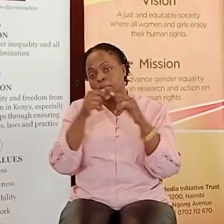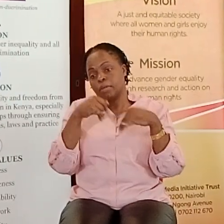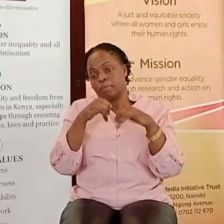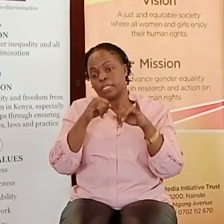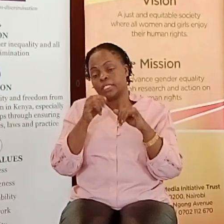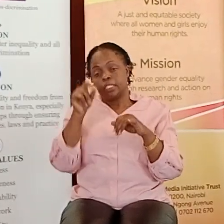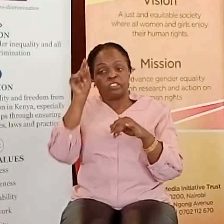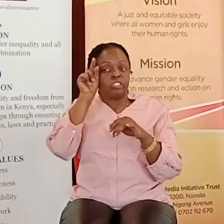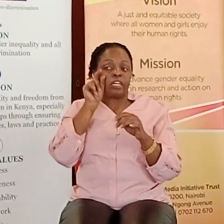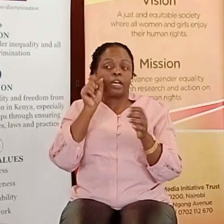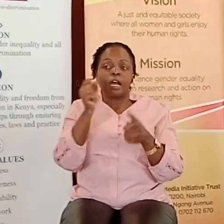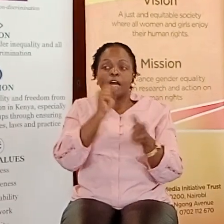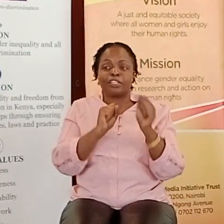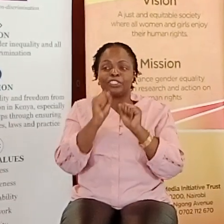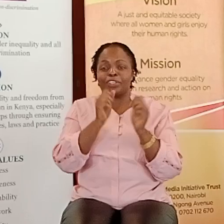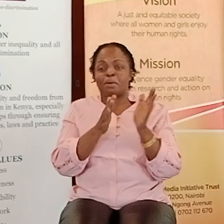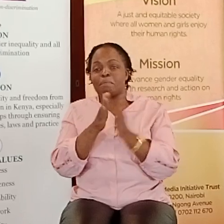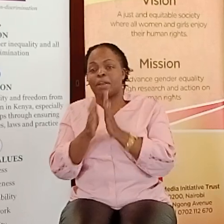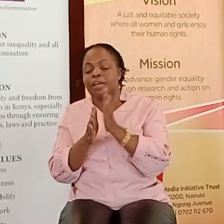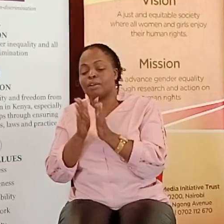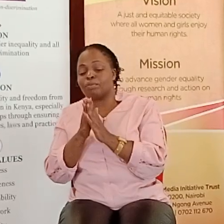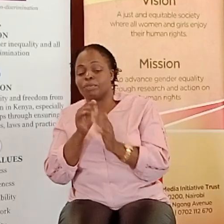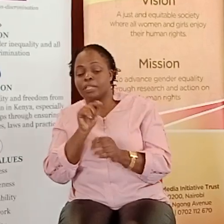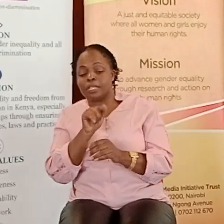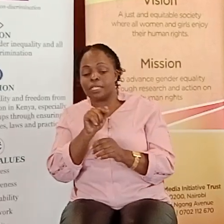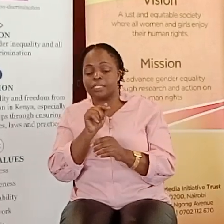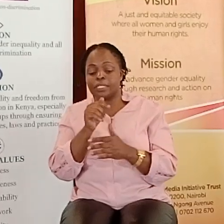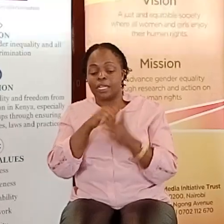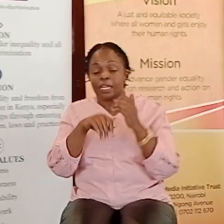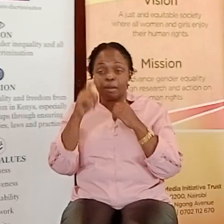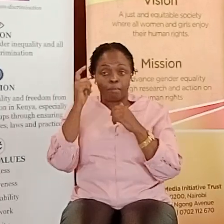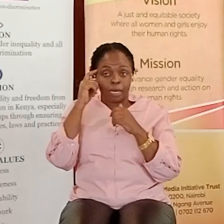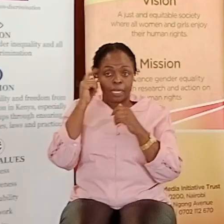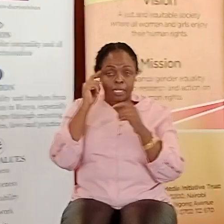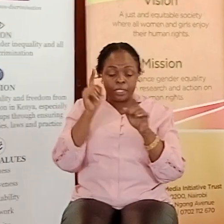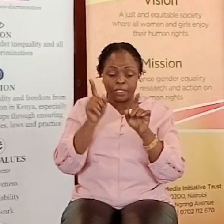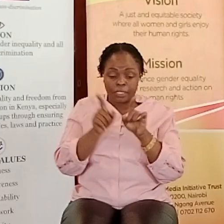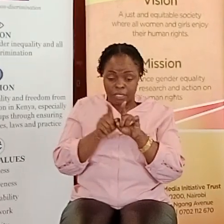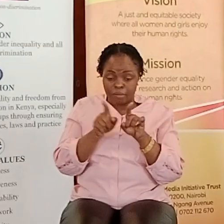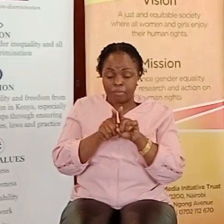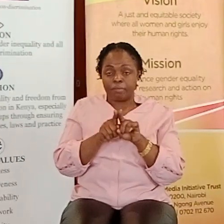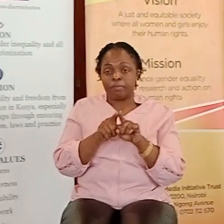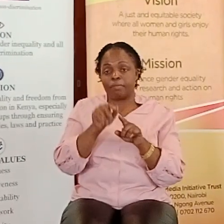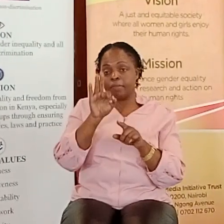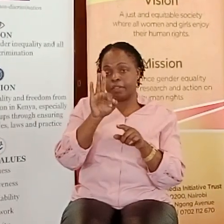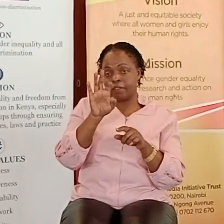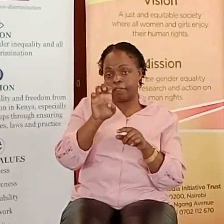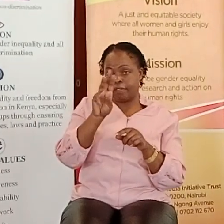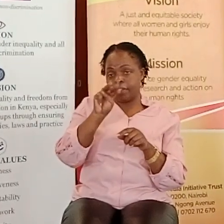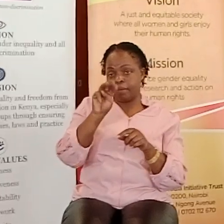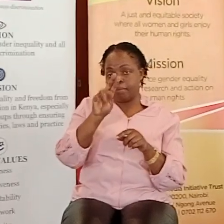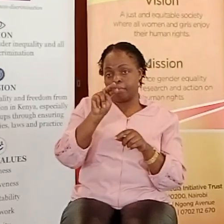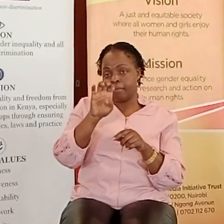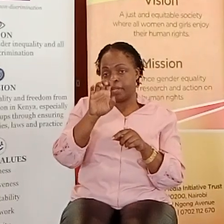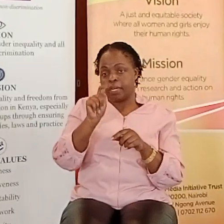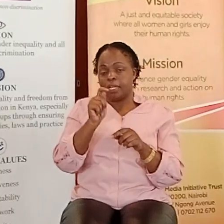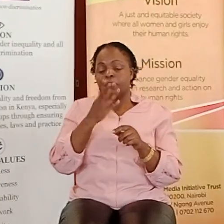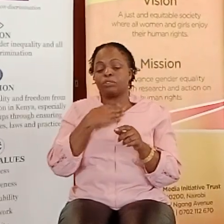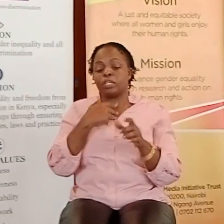Action Plan. So with this in mind, we wish therefore as FEMNET to collaborate with the government, the Commission,